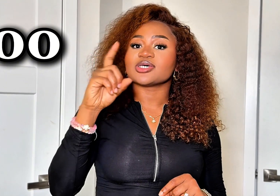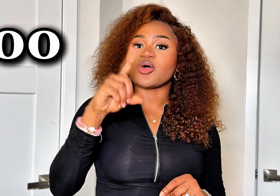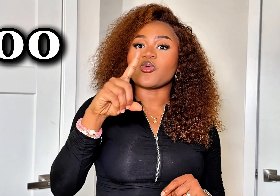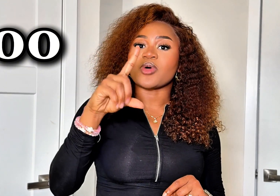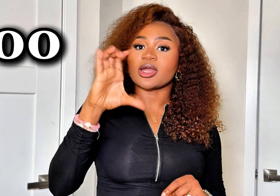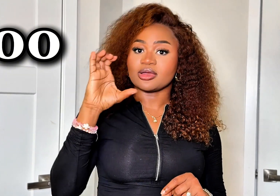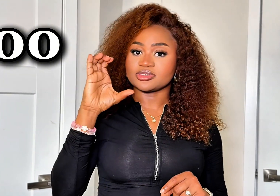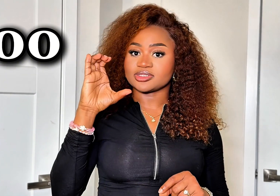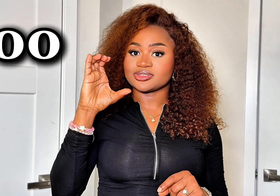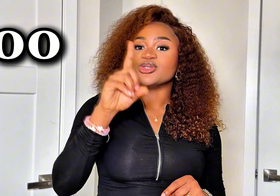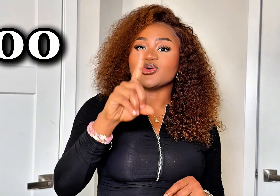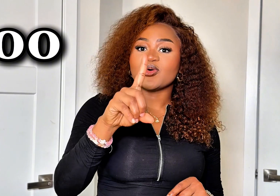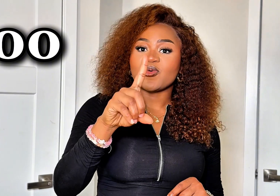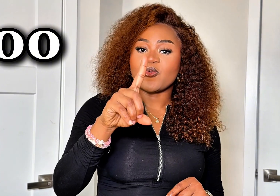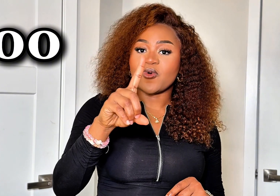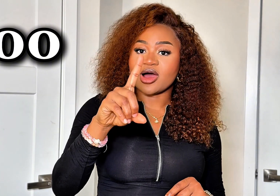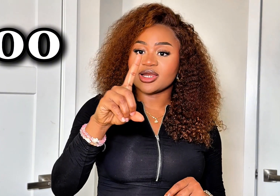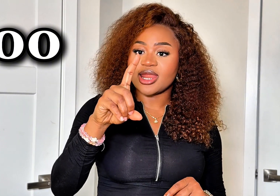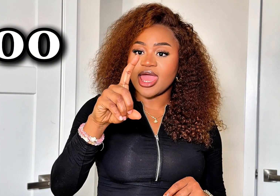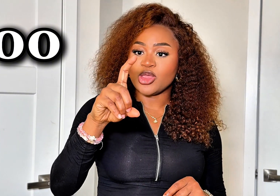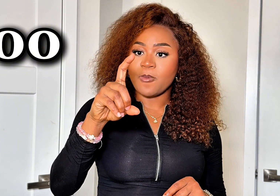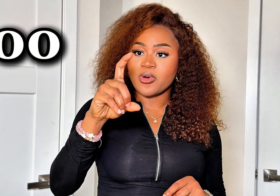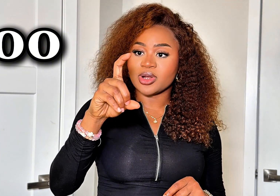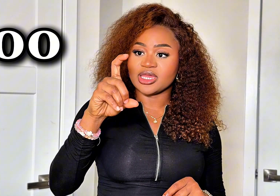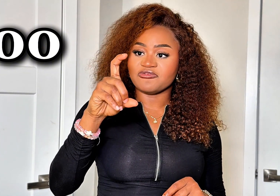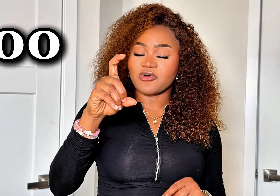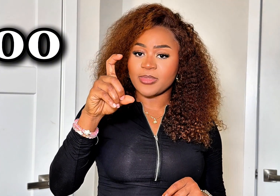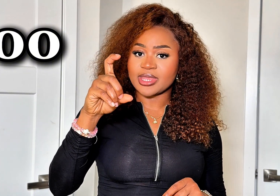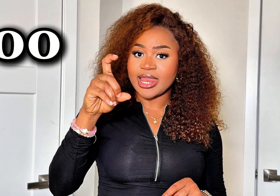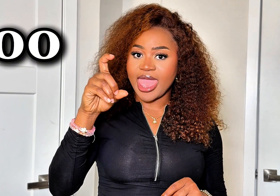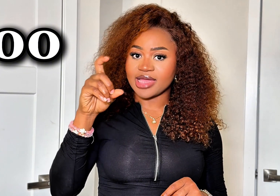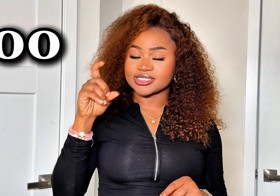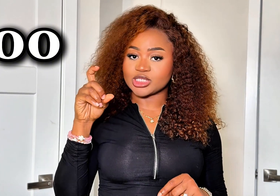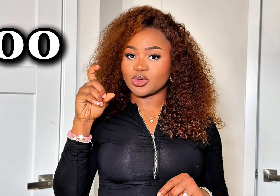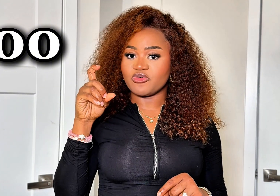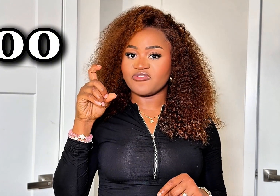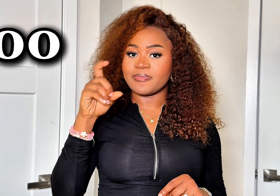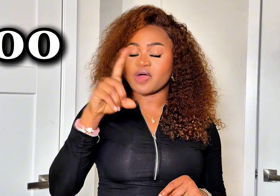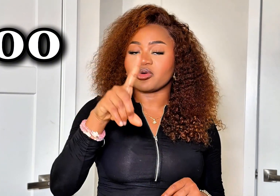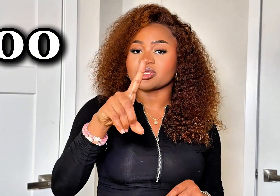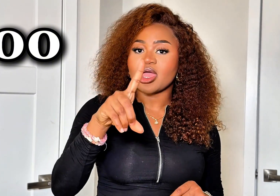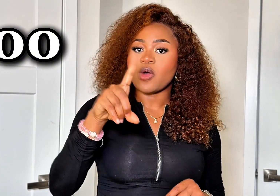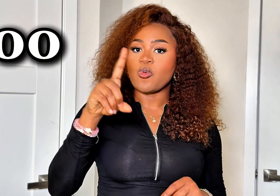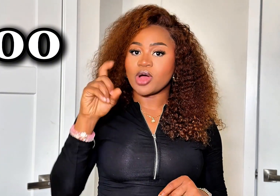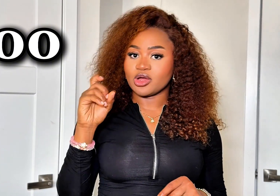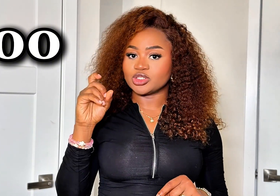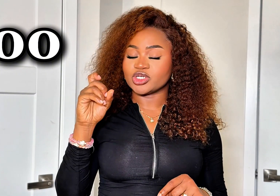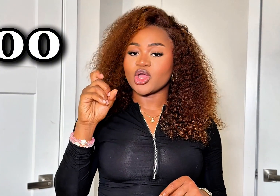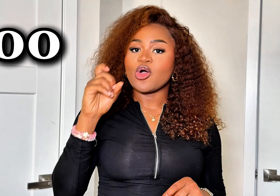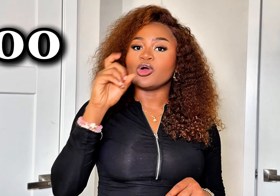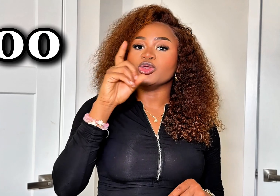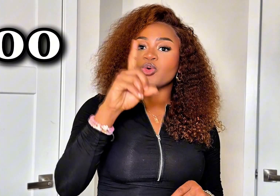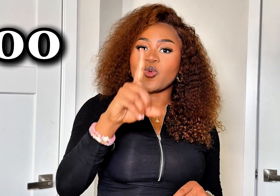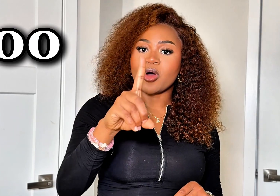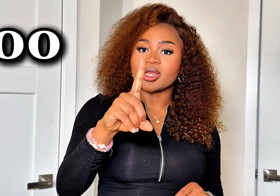or 100. You do 1 and you pull it, forming an X as you're moving backward. 100. Or you do 1